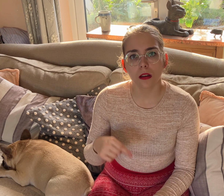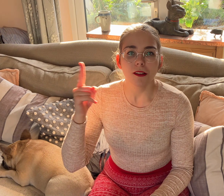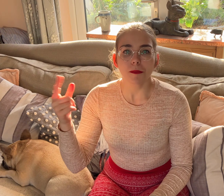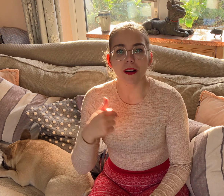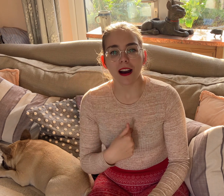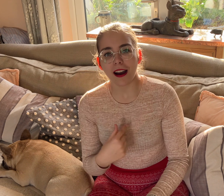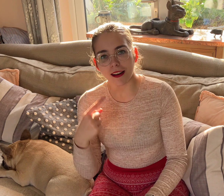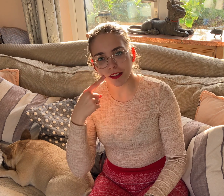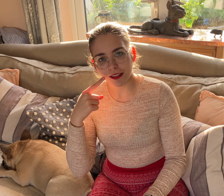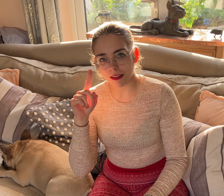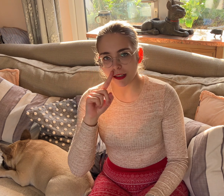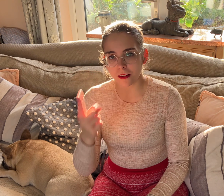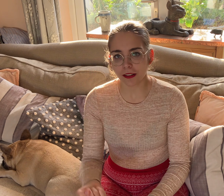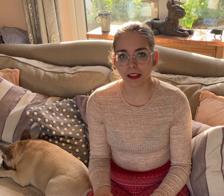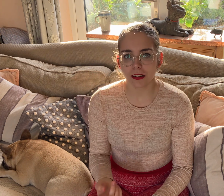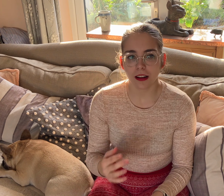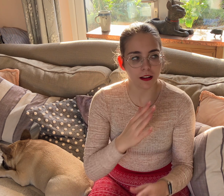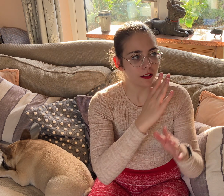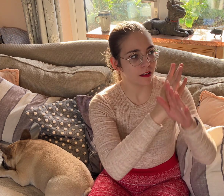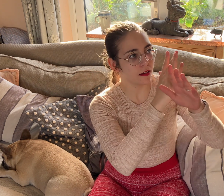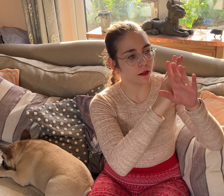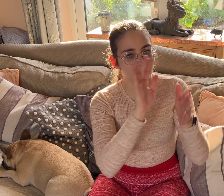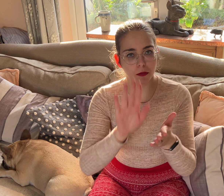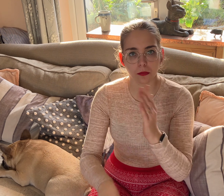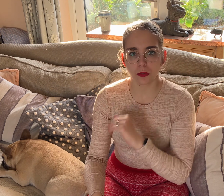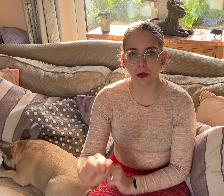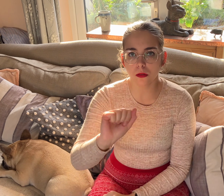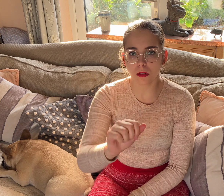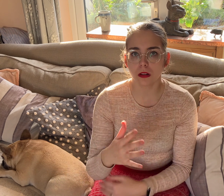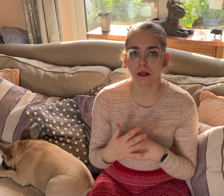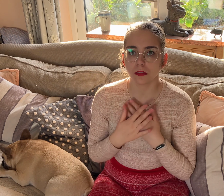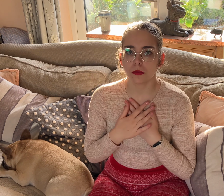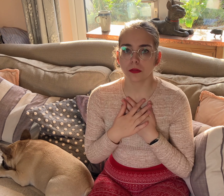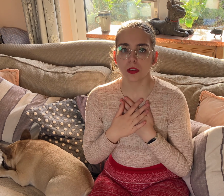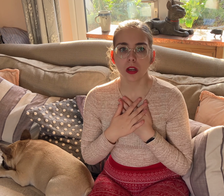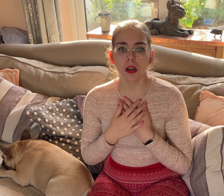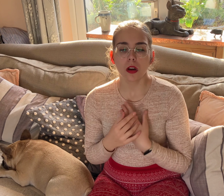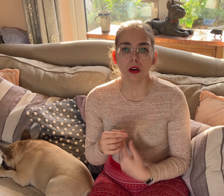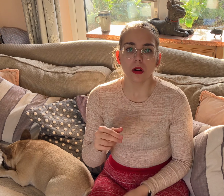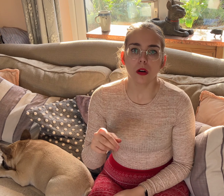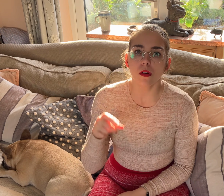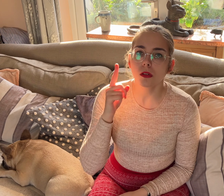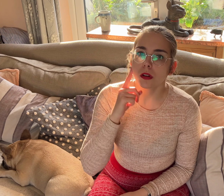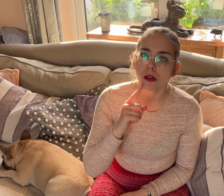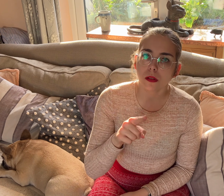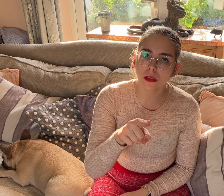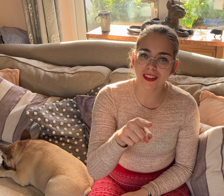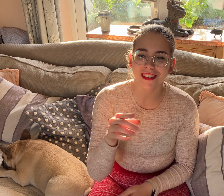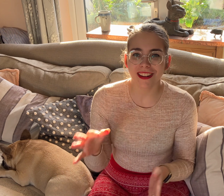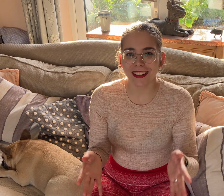But I just can't hide from your love. Oh girl, you're shining.